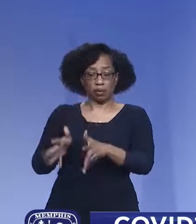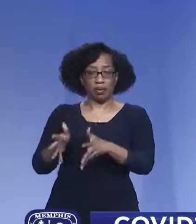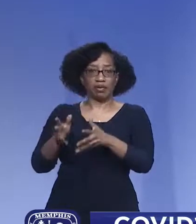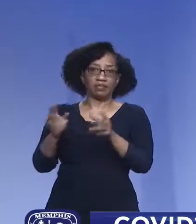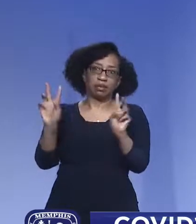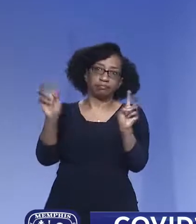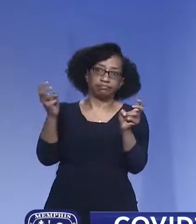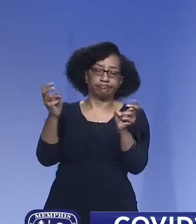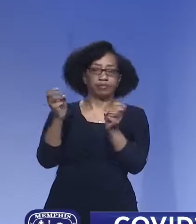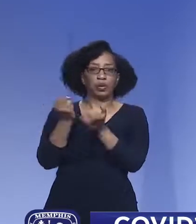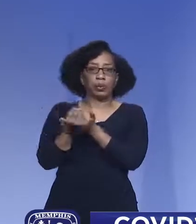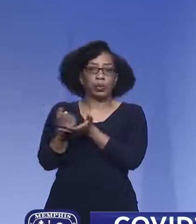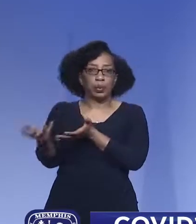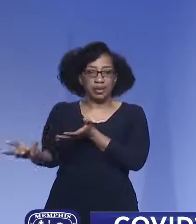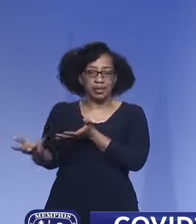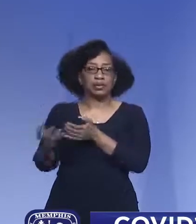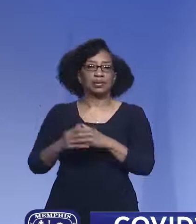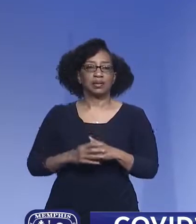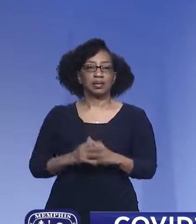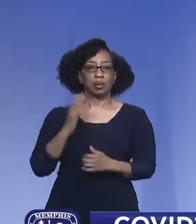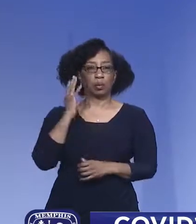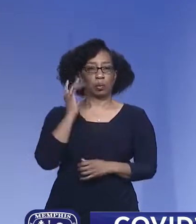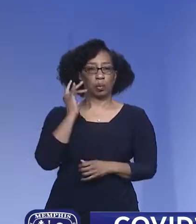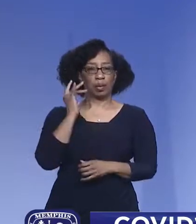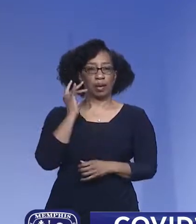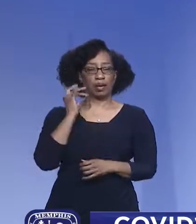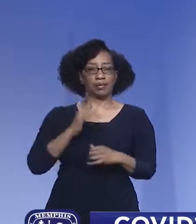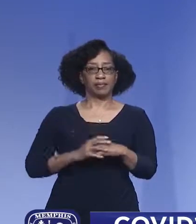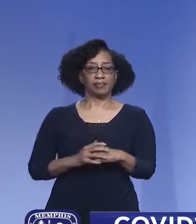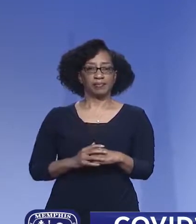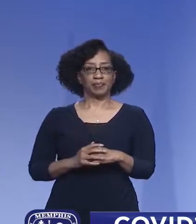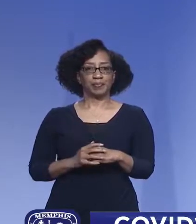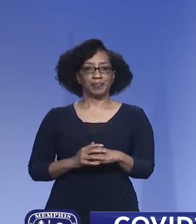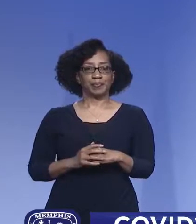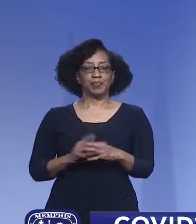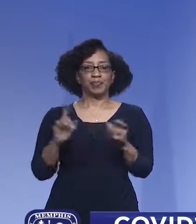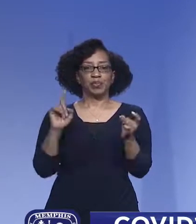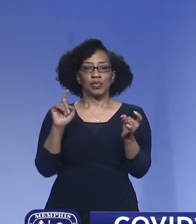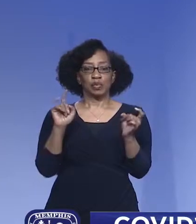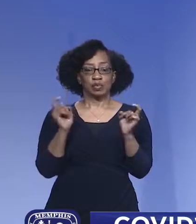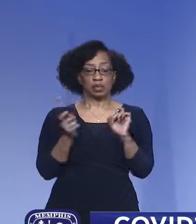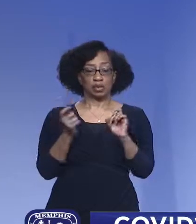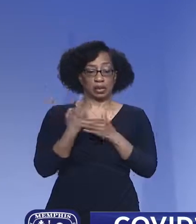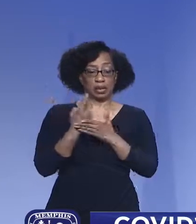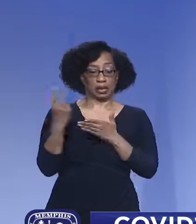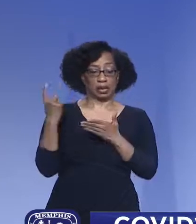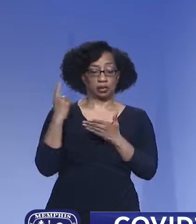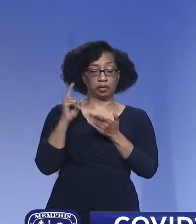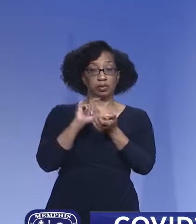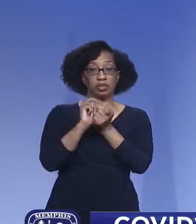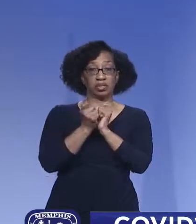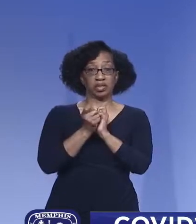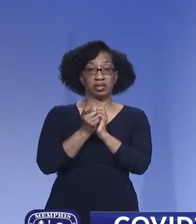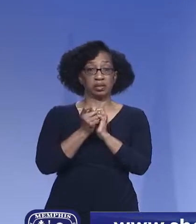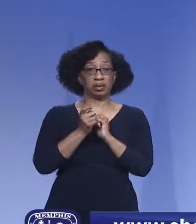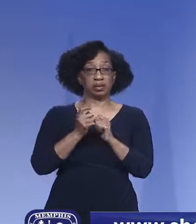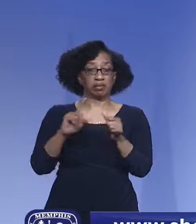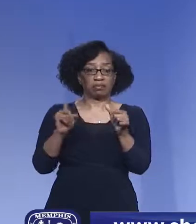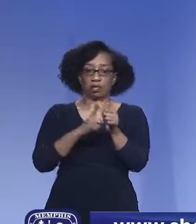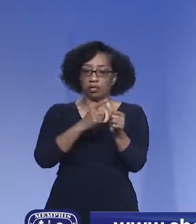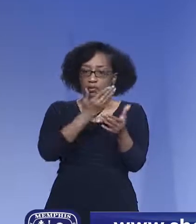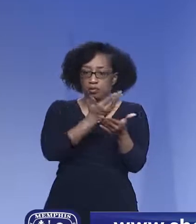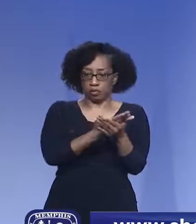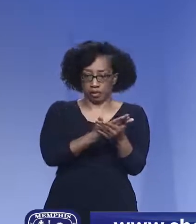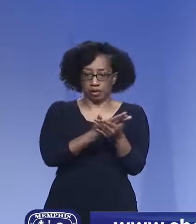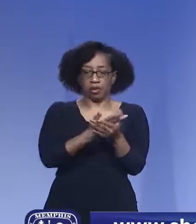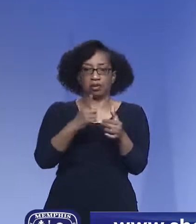wasted. That is as a result, as you know, we shifted late last week to the first come, first serve model